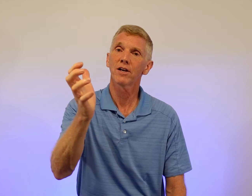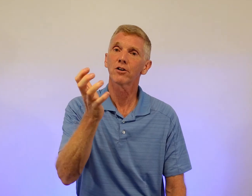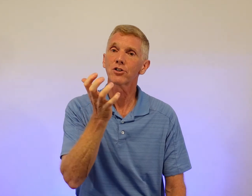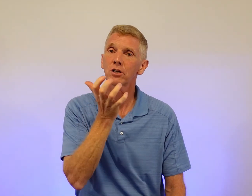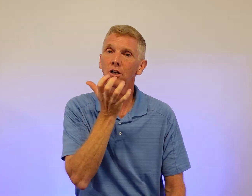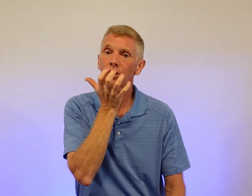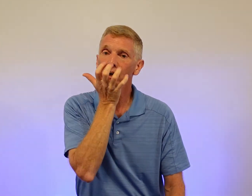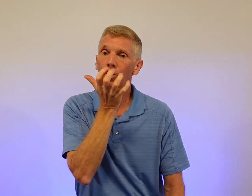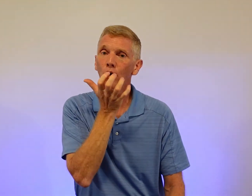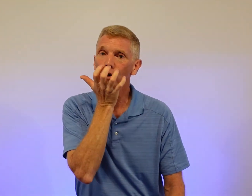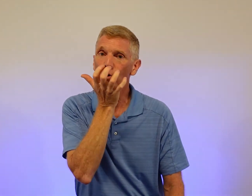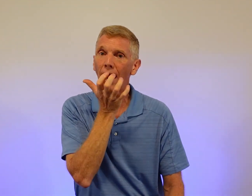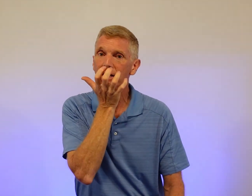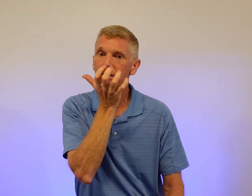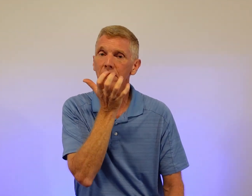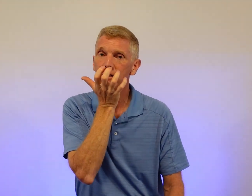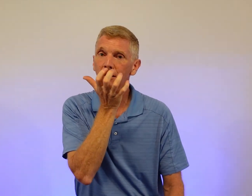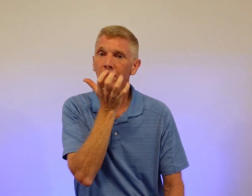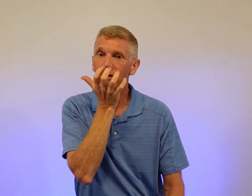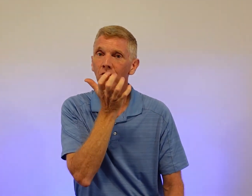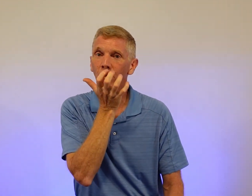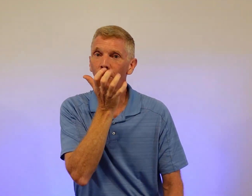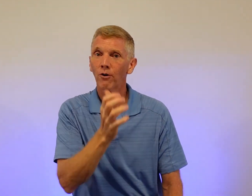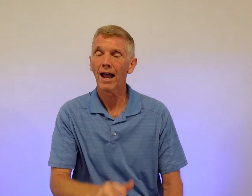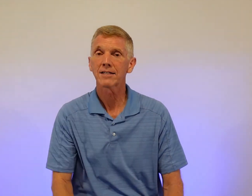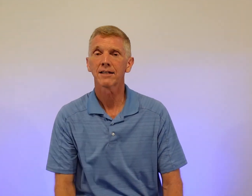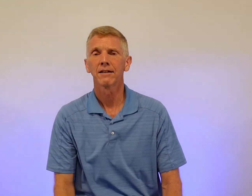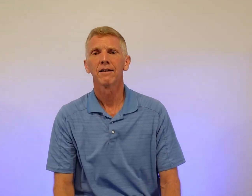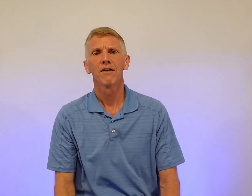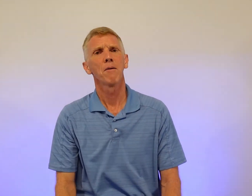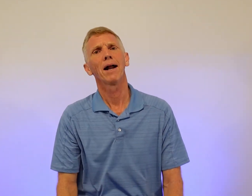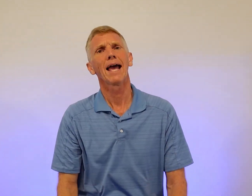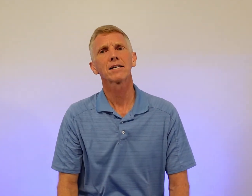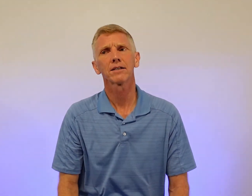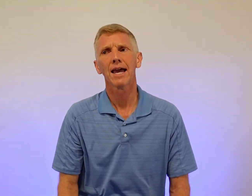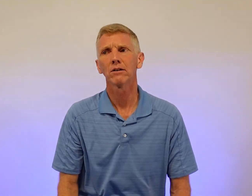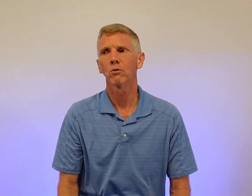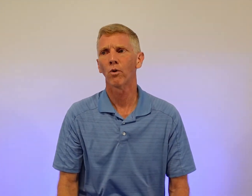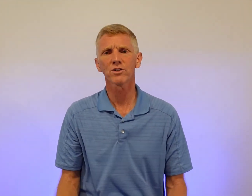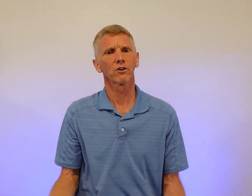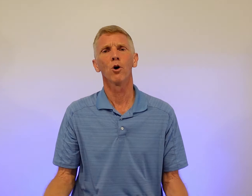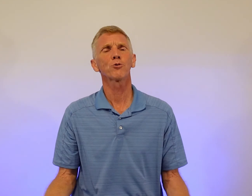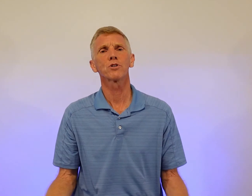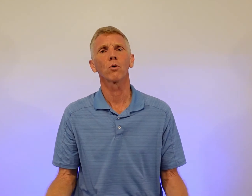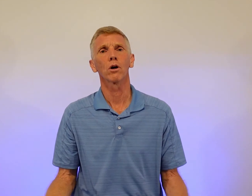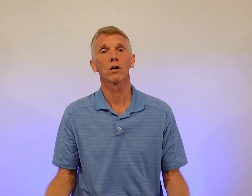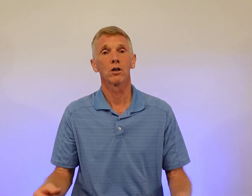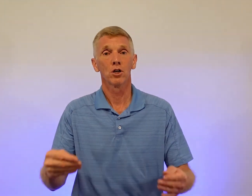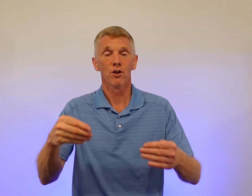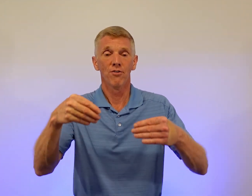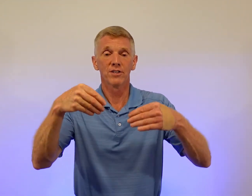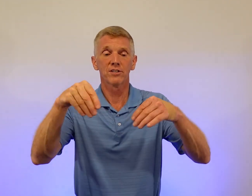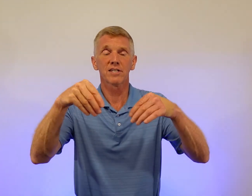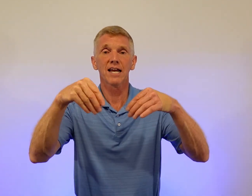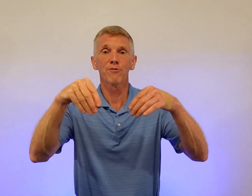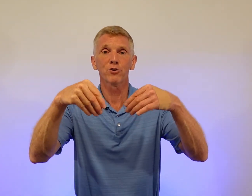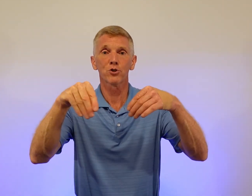fingers. Grass. Grass. They might ask, hey, where's the grocery store? This is a sign for